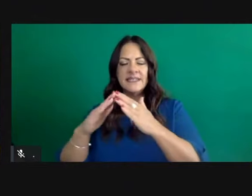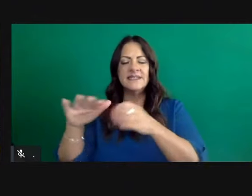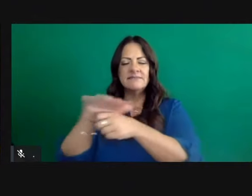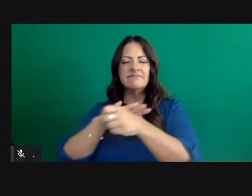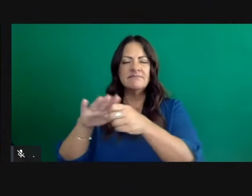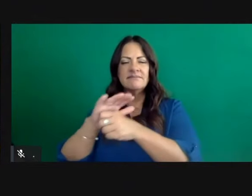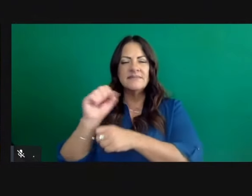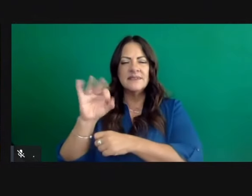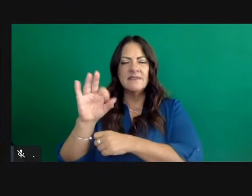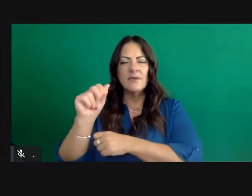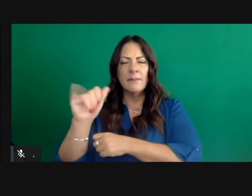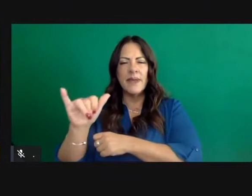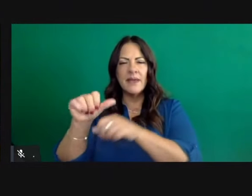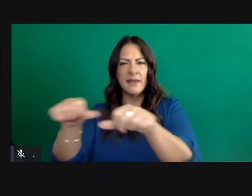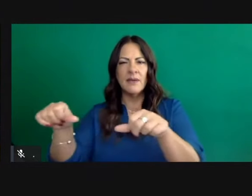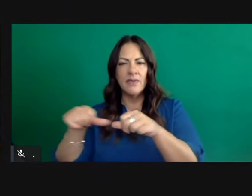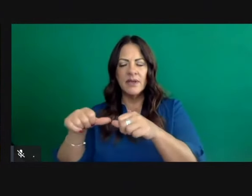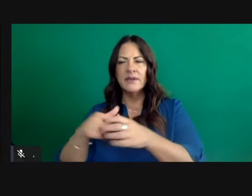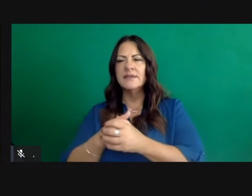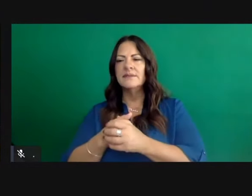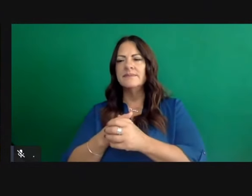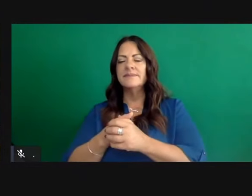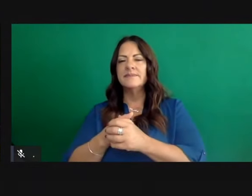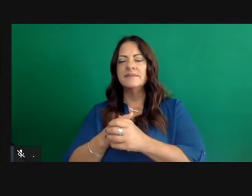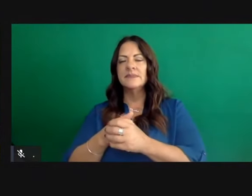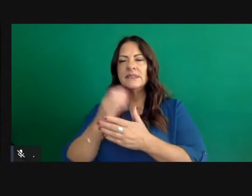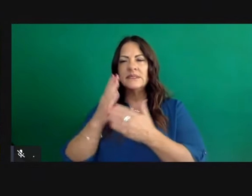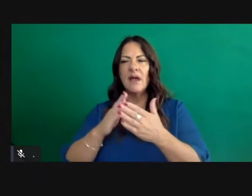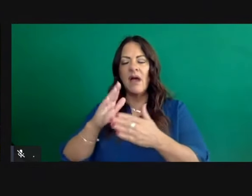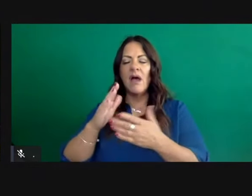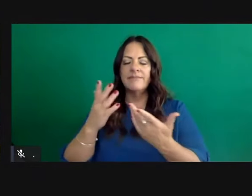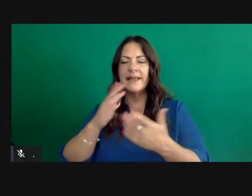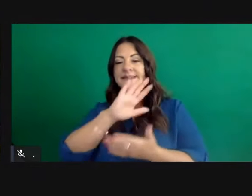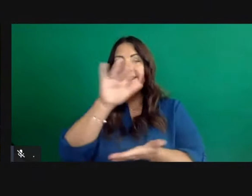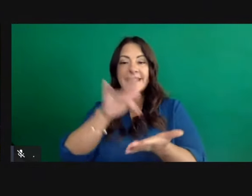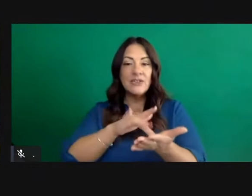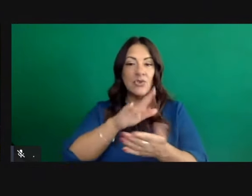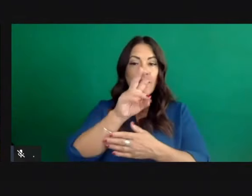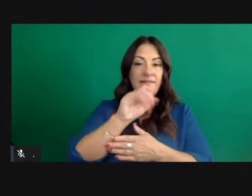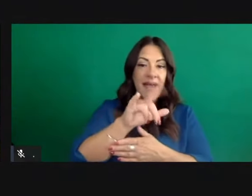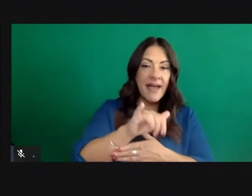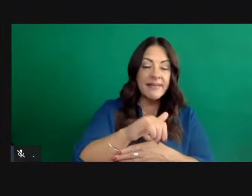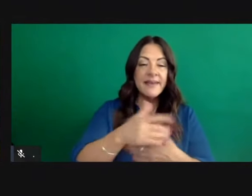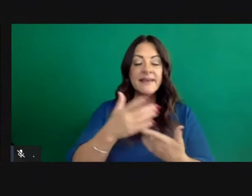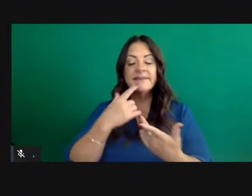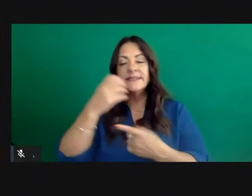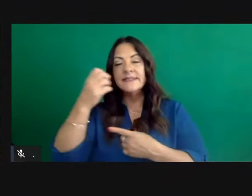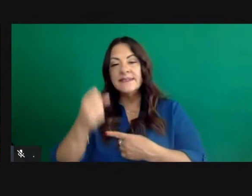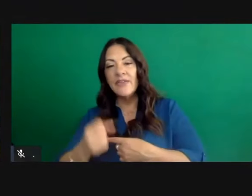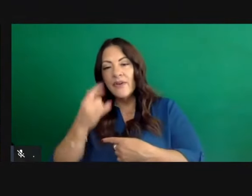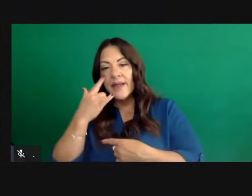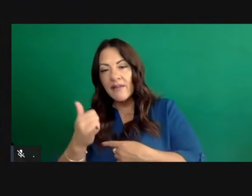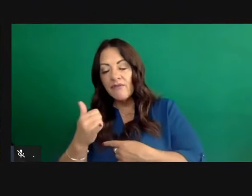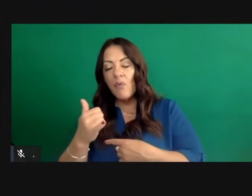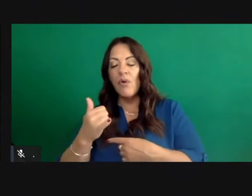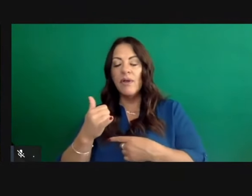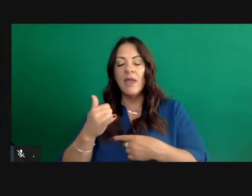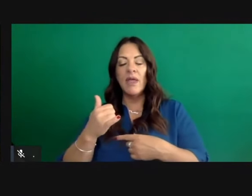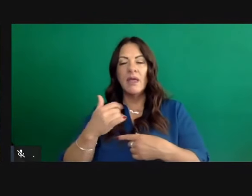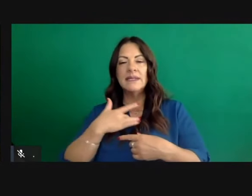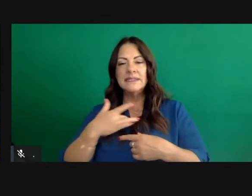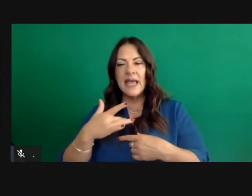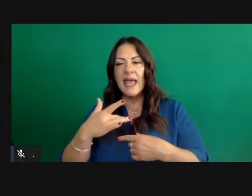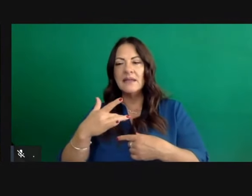this entire response, regions come together, the Central Valley, Southern California counties, different regions coming together to